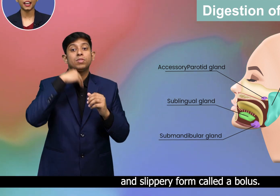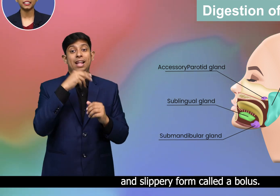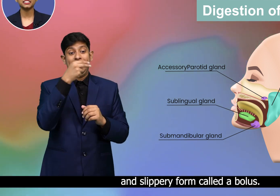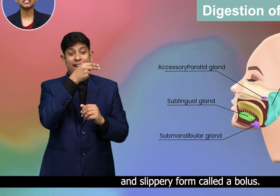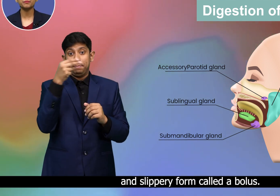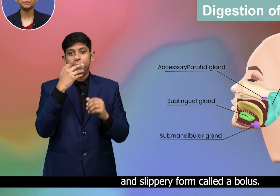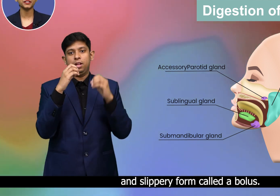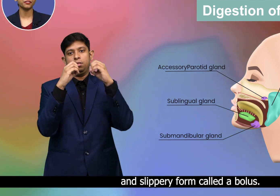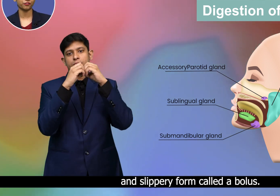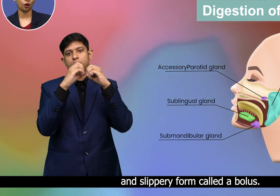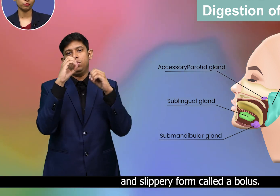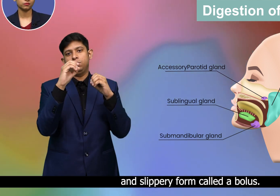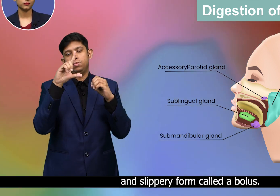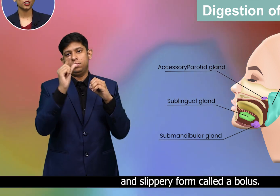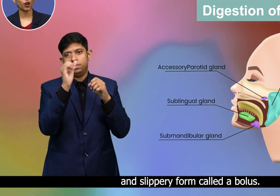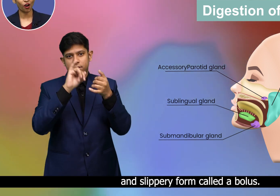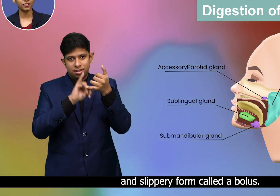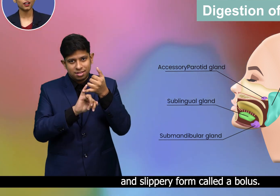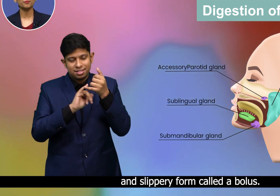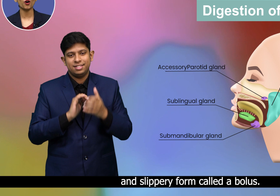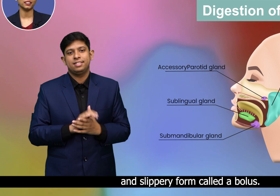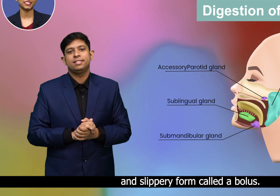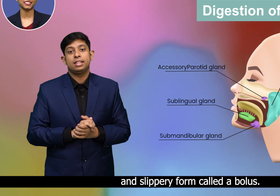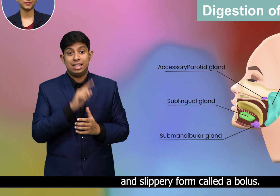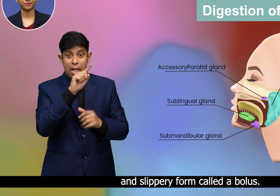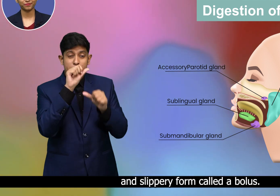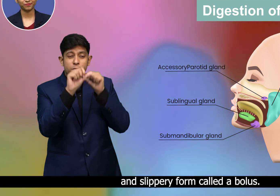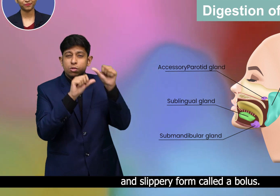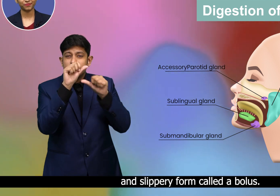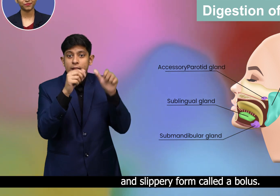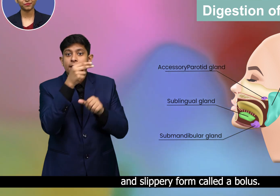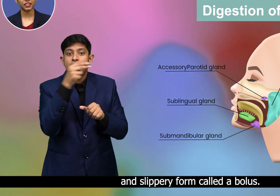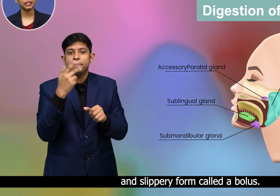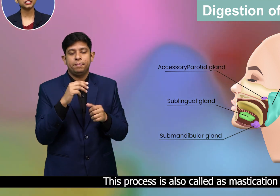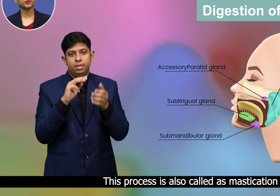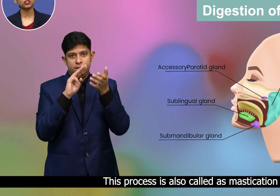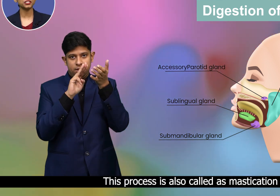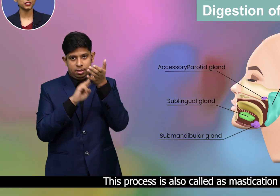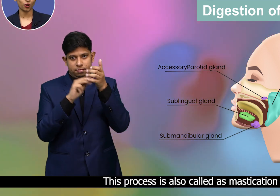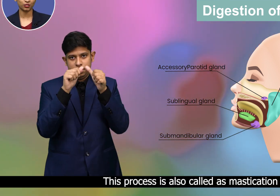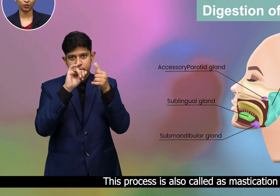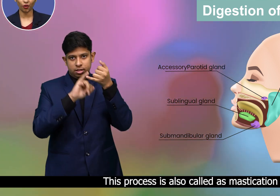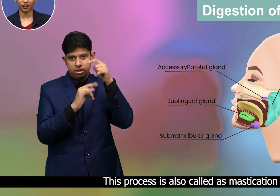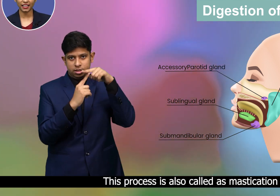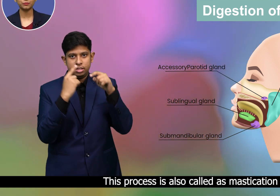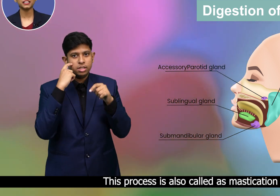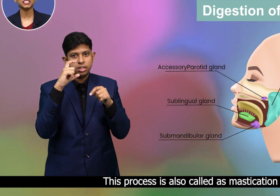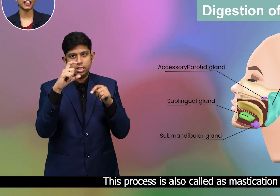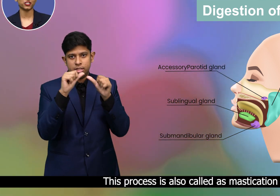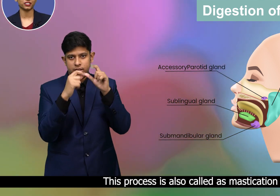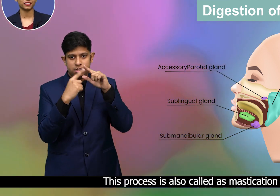wet and slippery form called a bolus. This process is also called